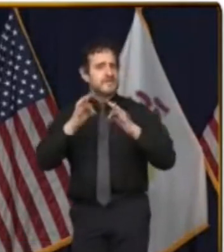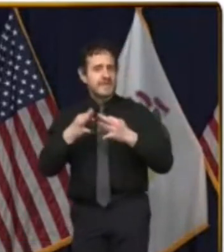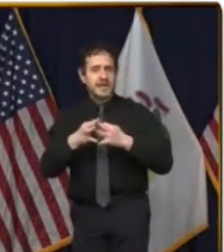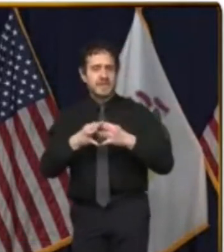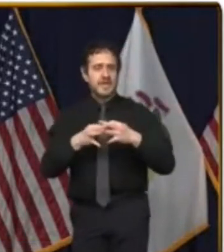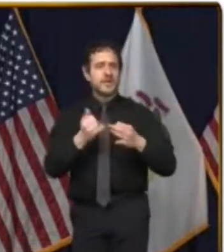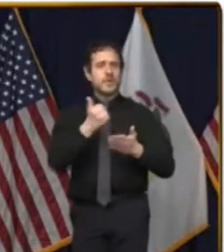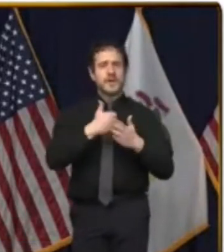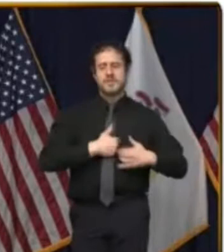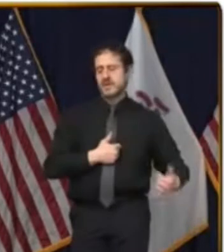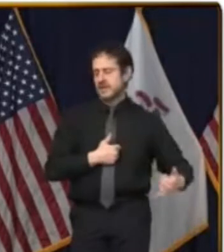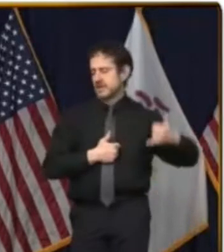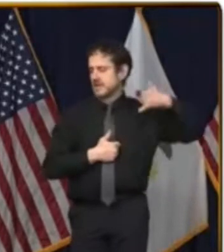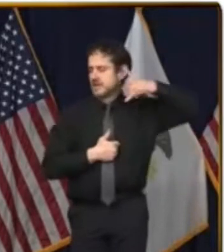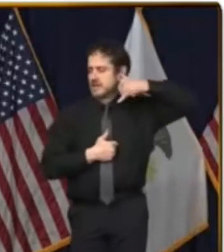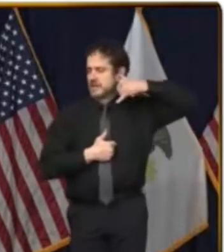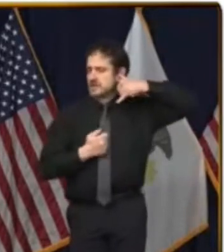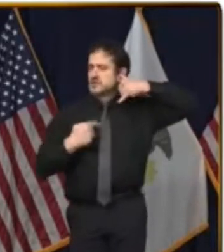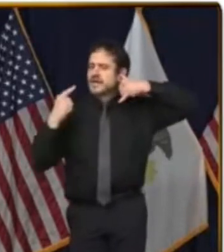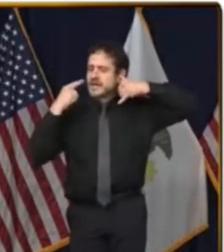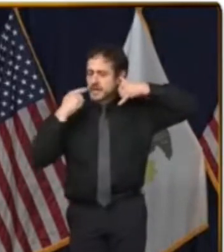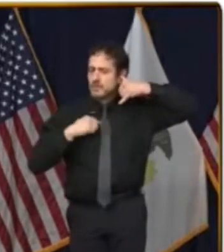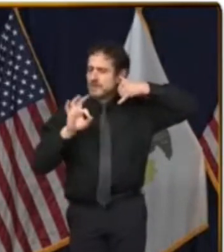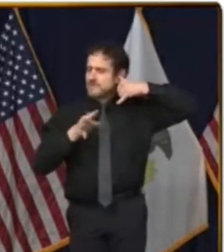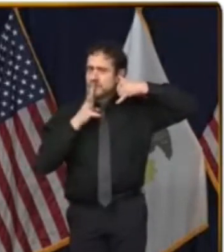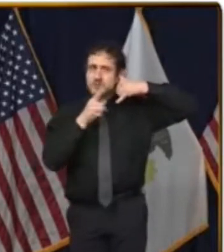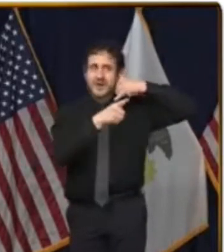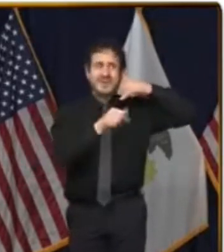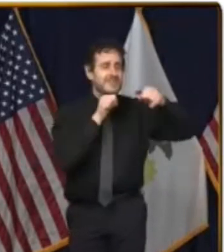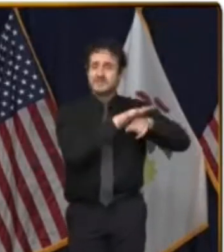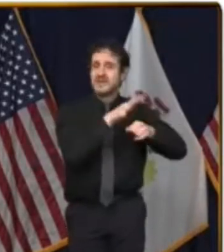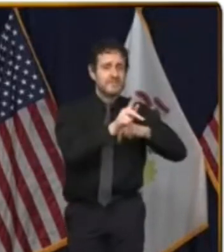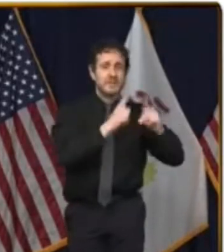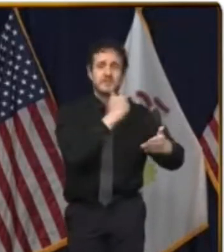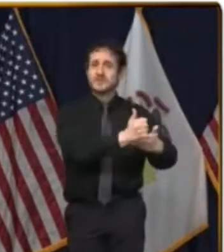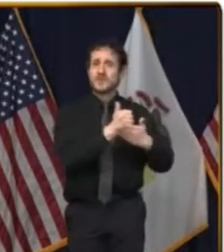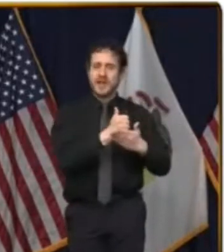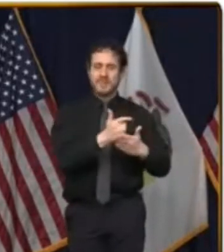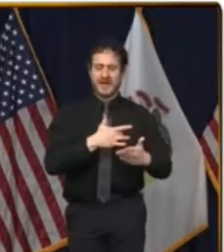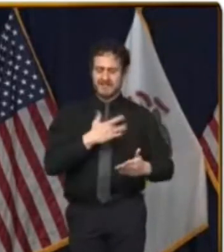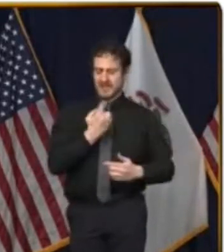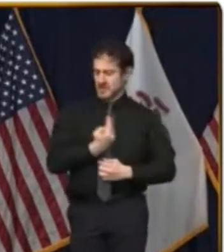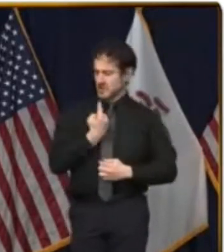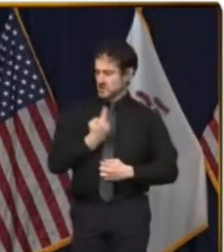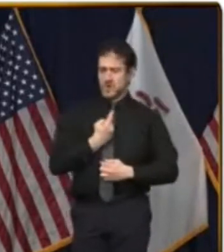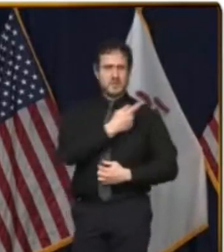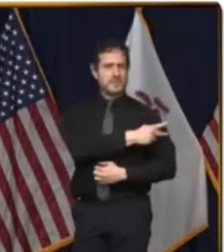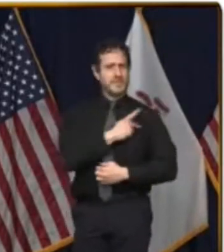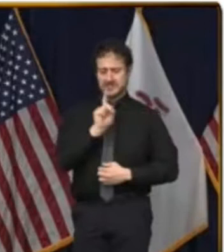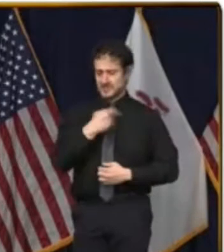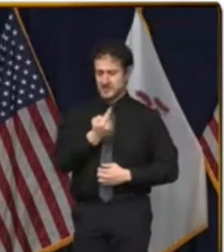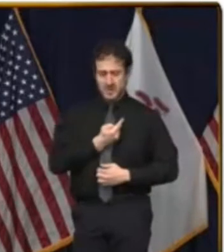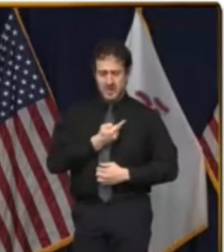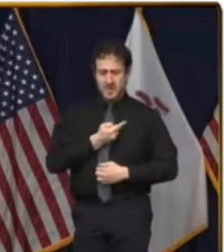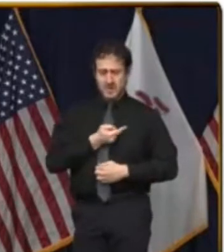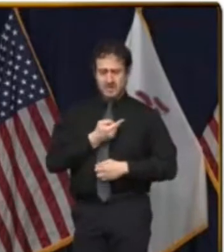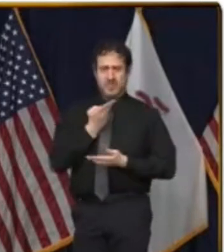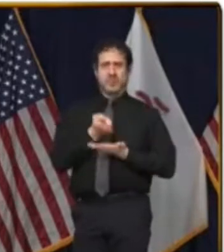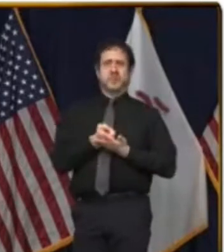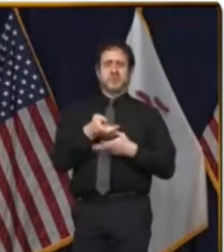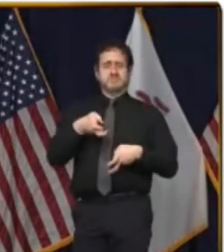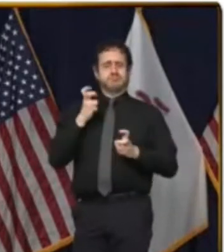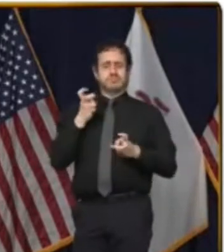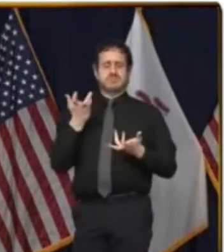patient's ear so they can hear a loved one. So that's why it's ultra important for us to stay as